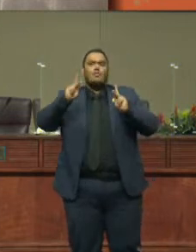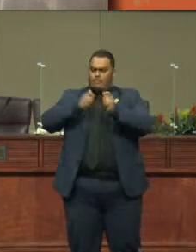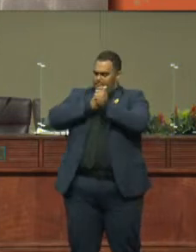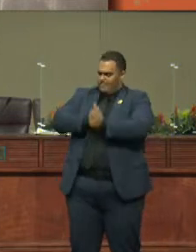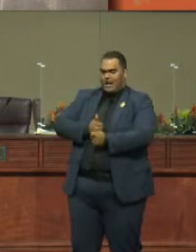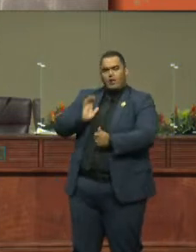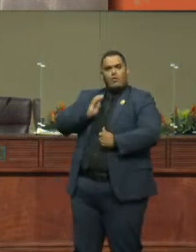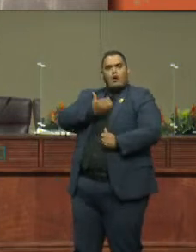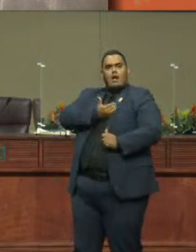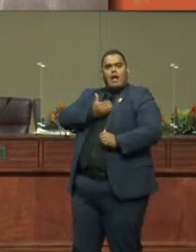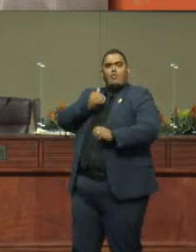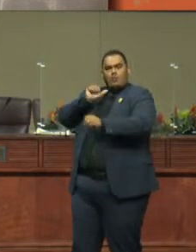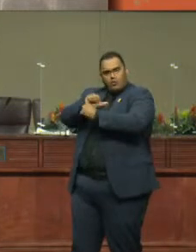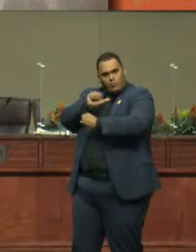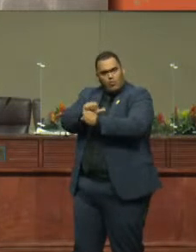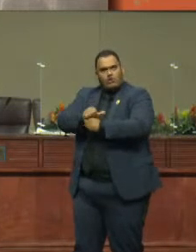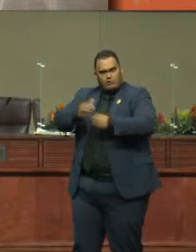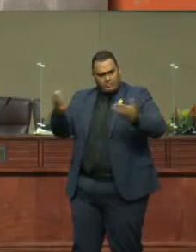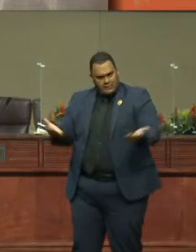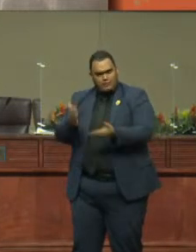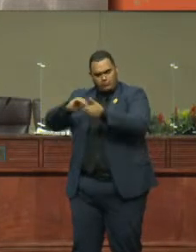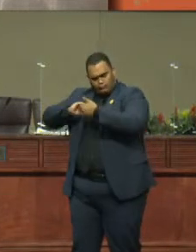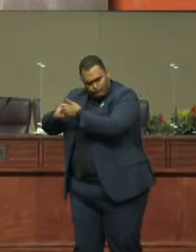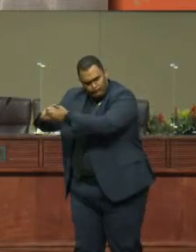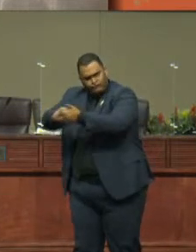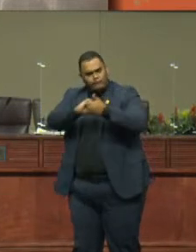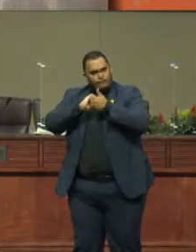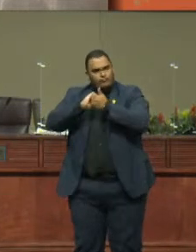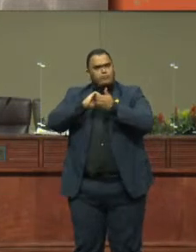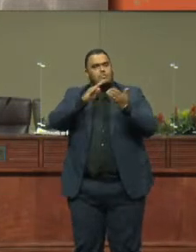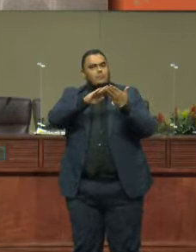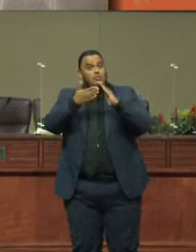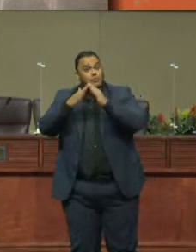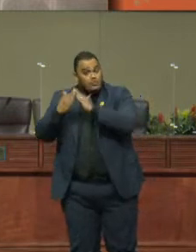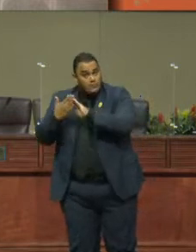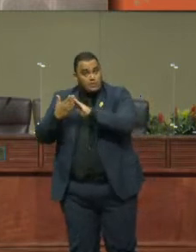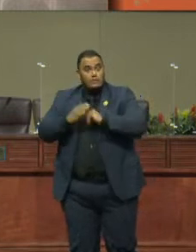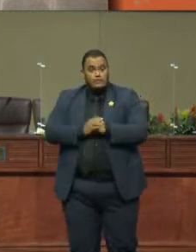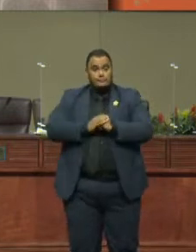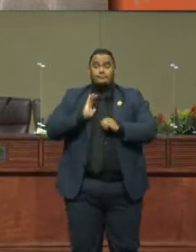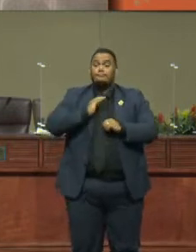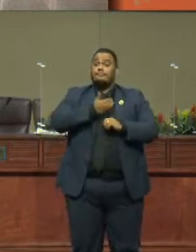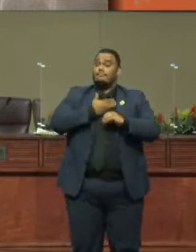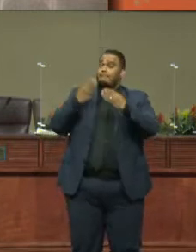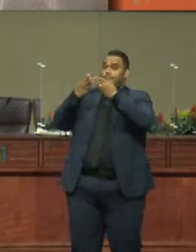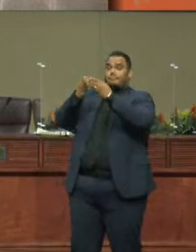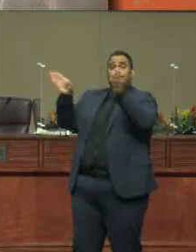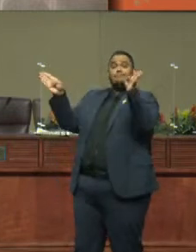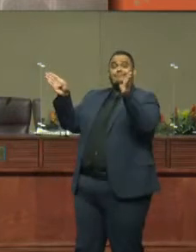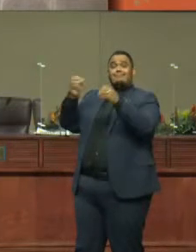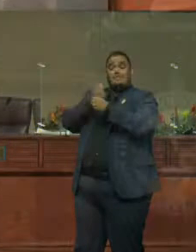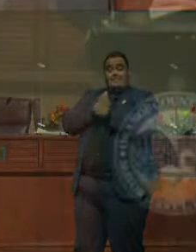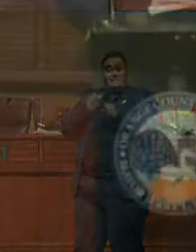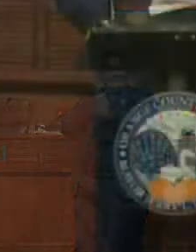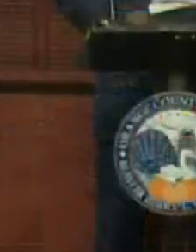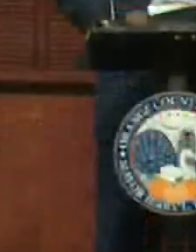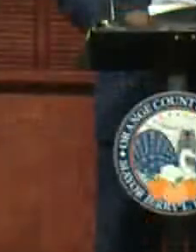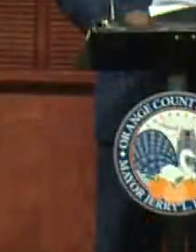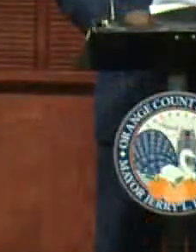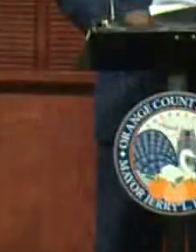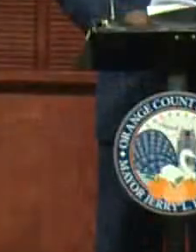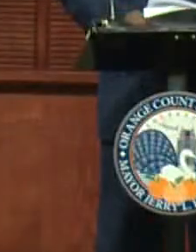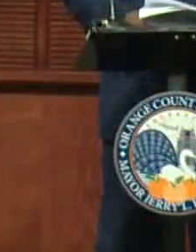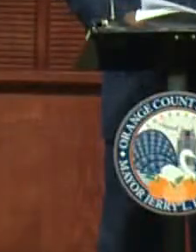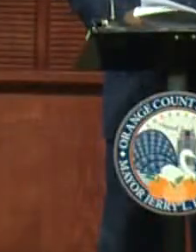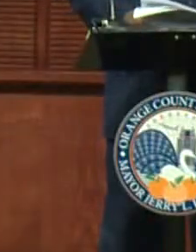different partnerships within the community. Our public safety director, Danny Banks, is here somewhere